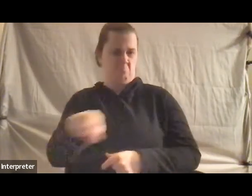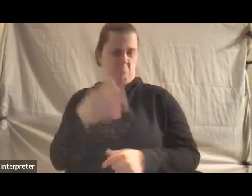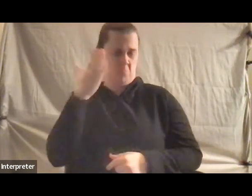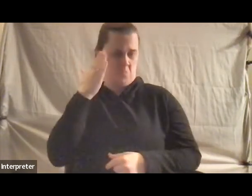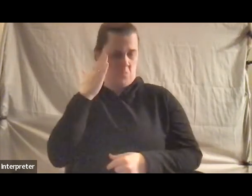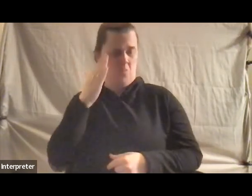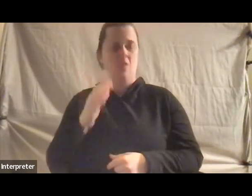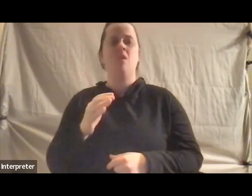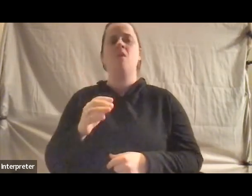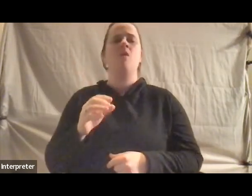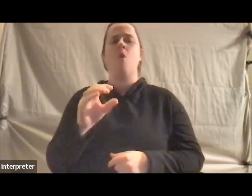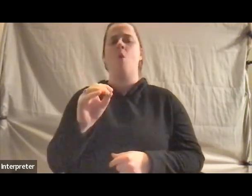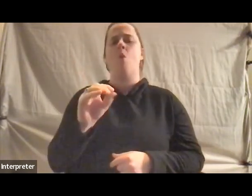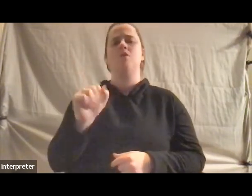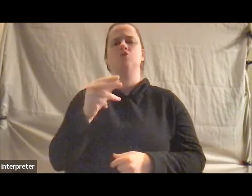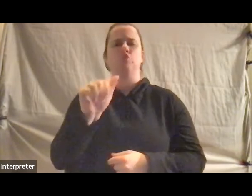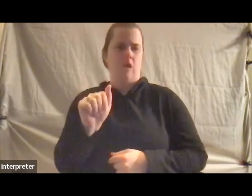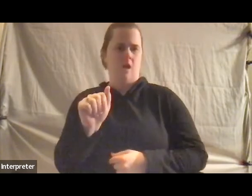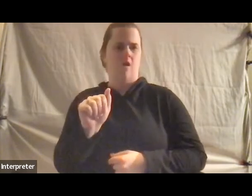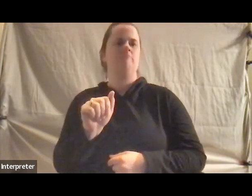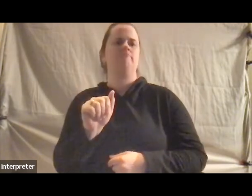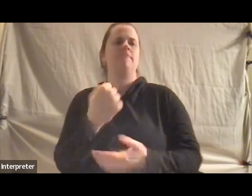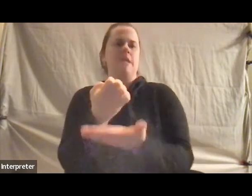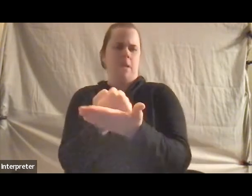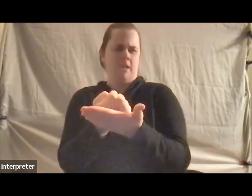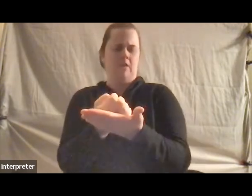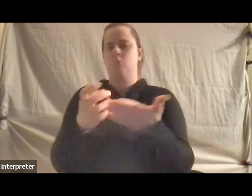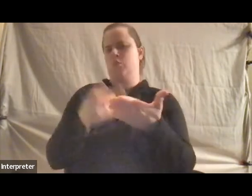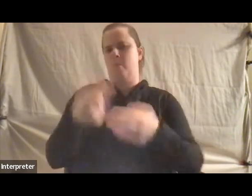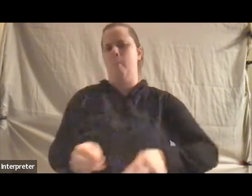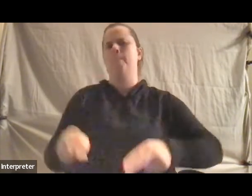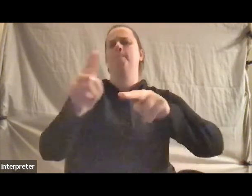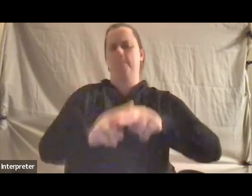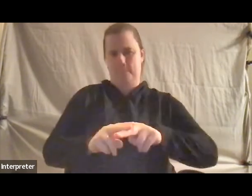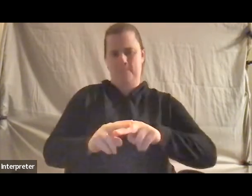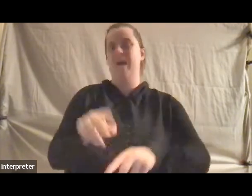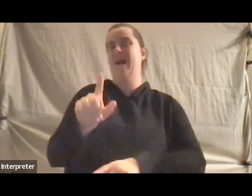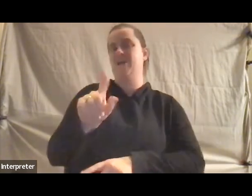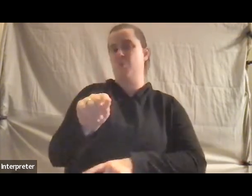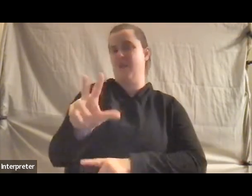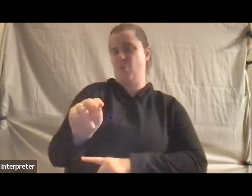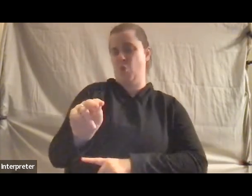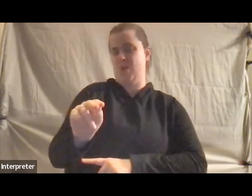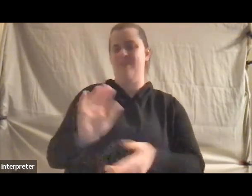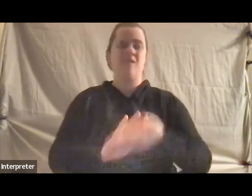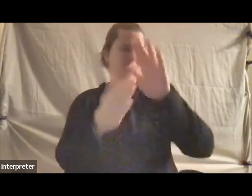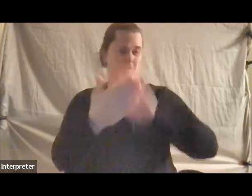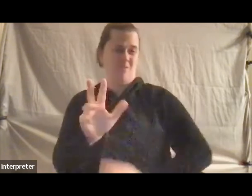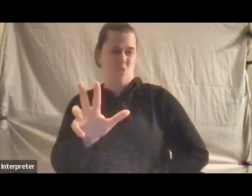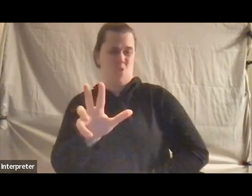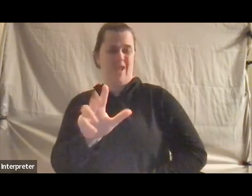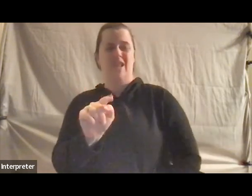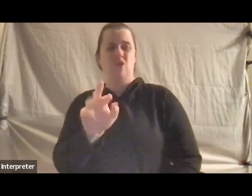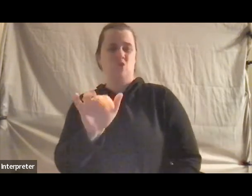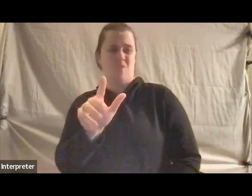economy is expected to double by 2030. And becoming a $3 trillion